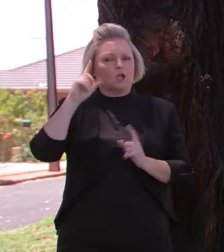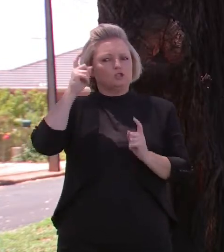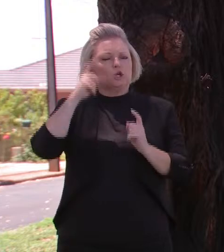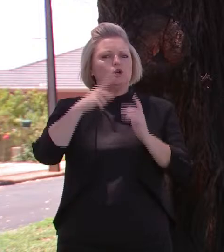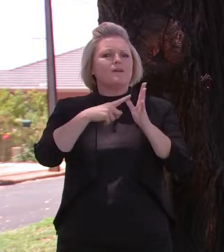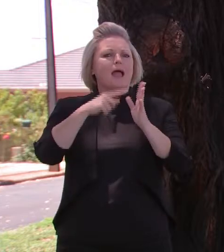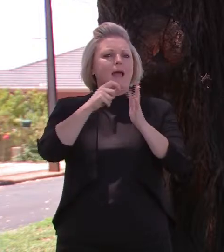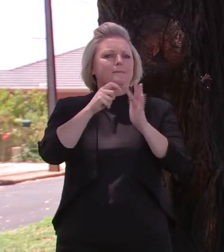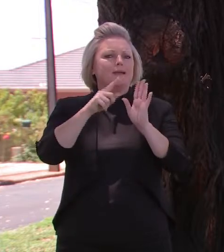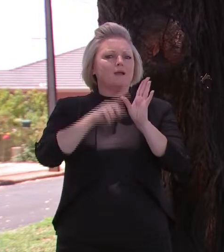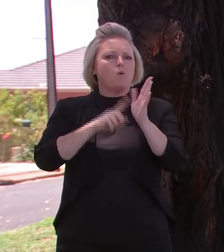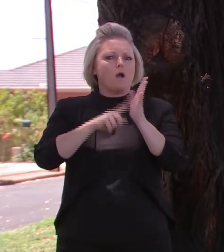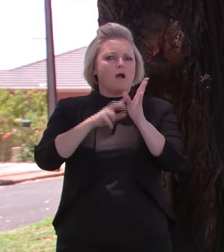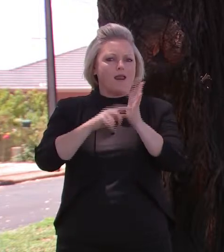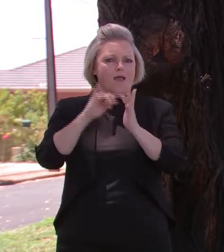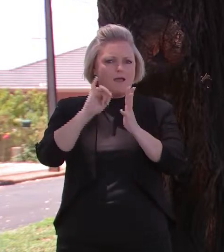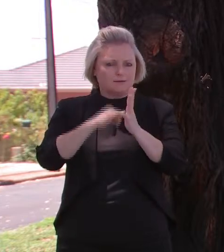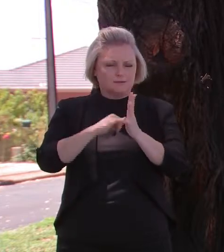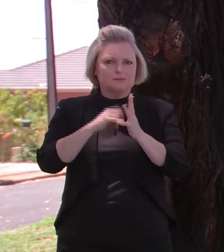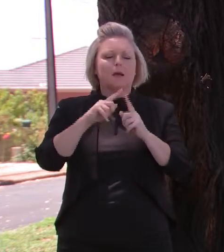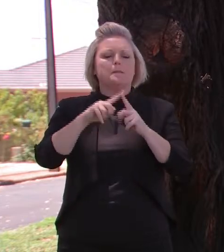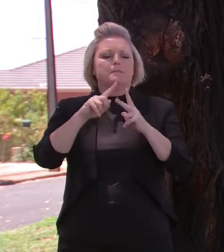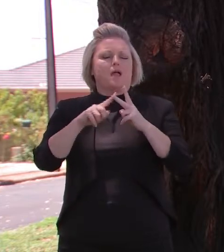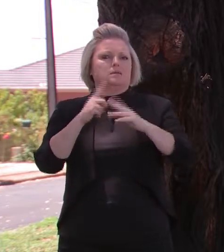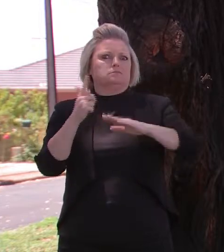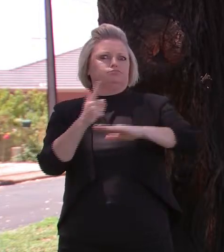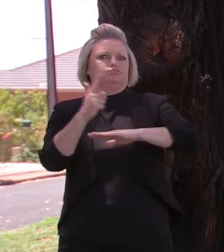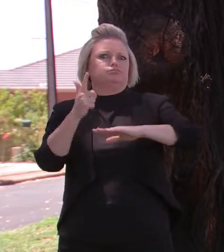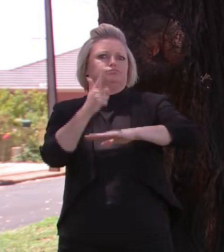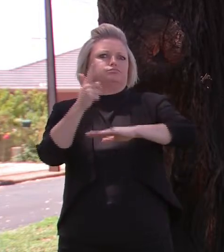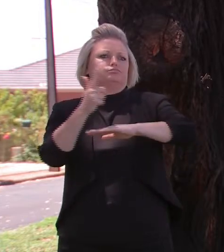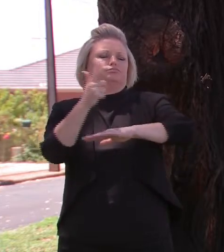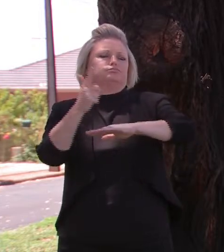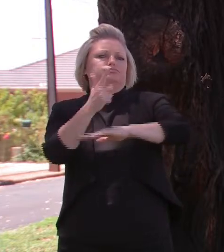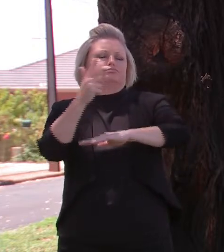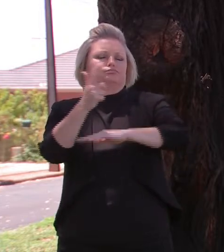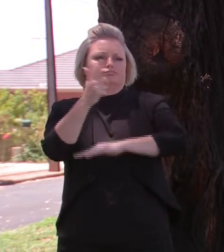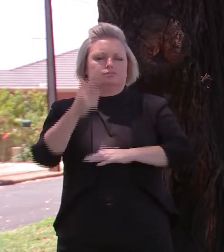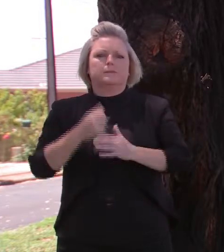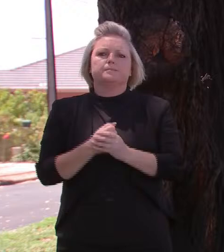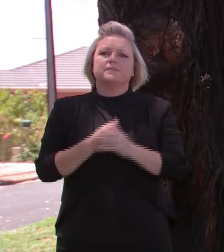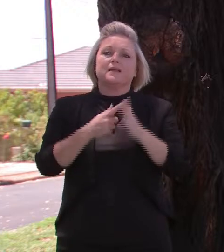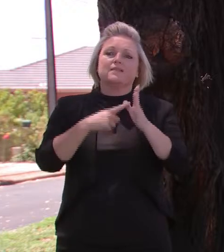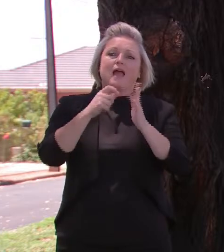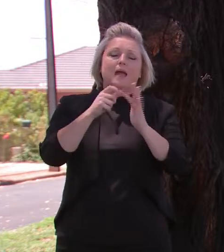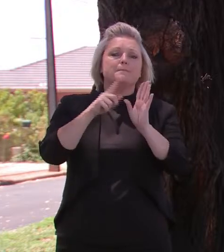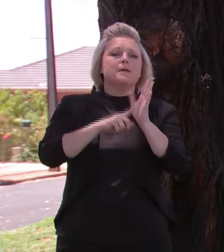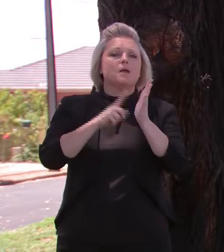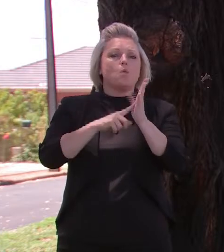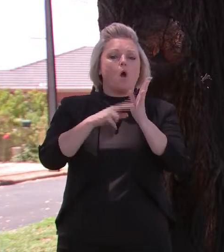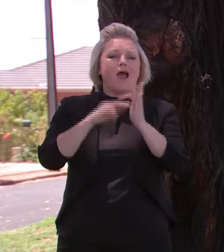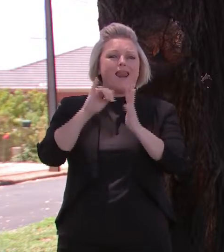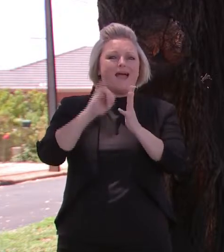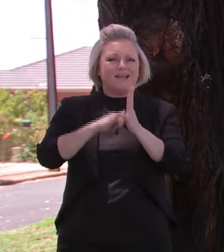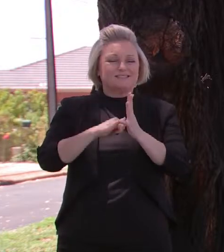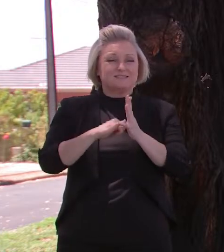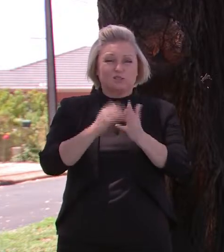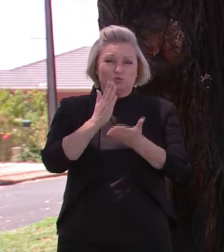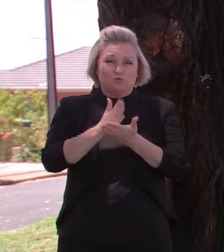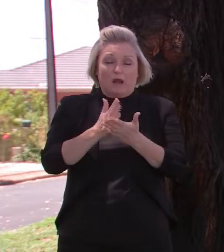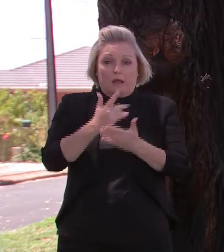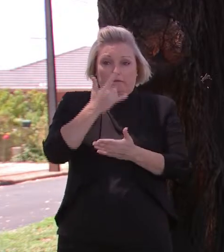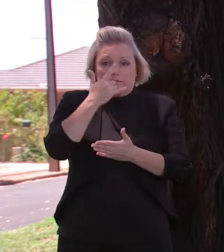particularly concerned about those in very remote places. The situation on the APY lands is exacerbated by the cutting off of the